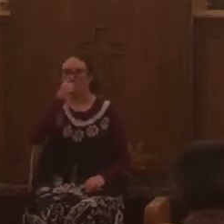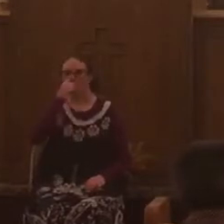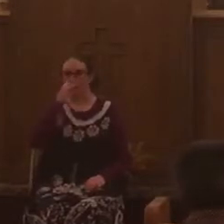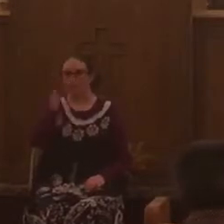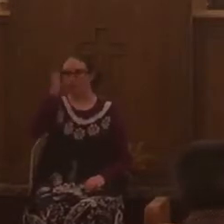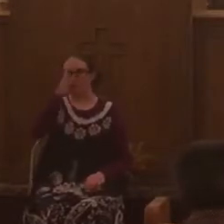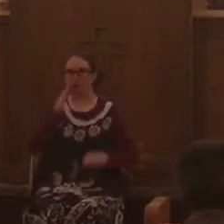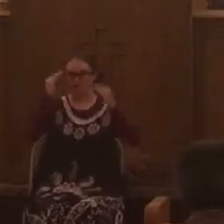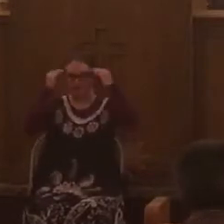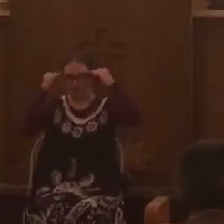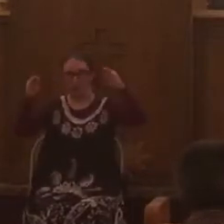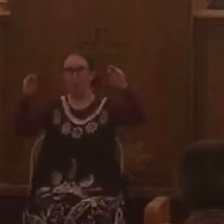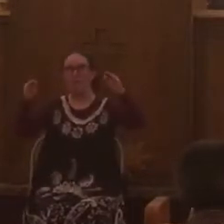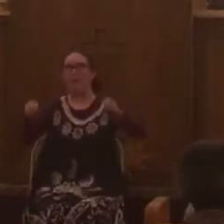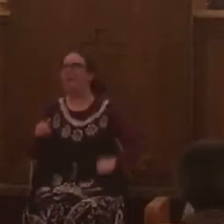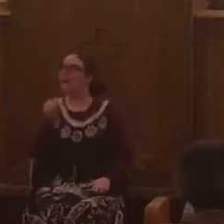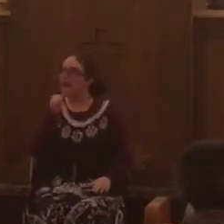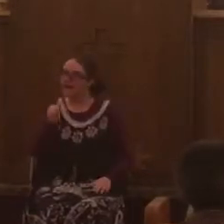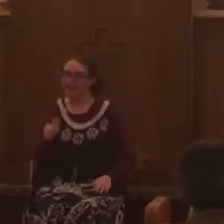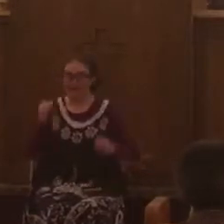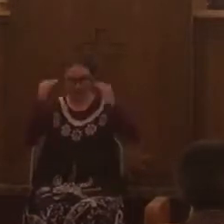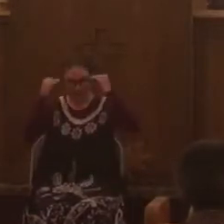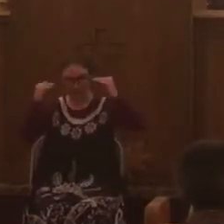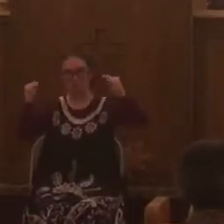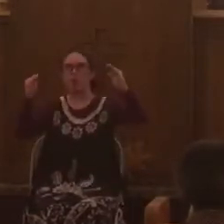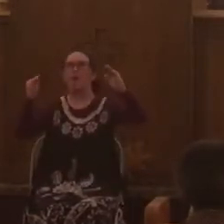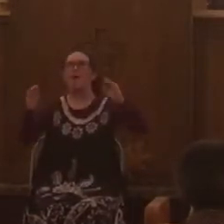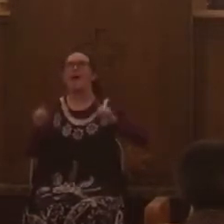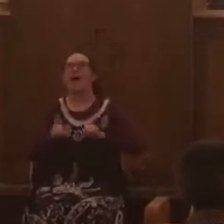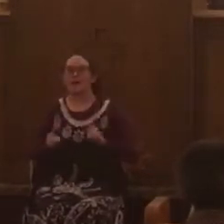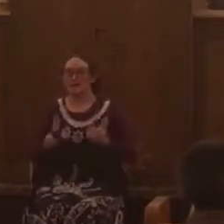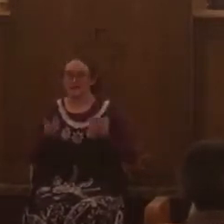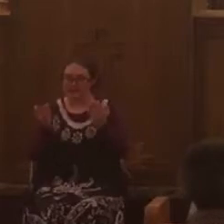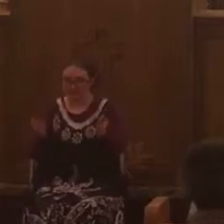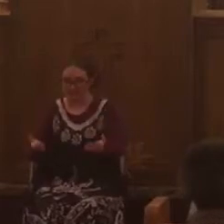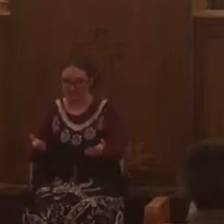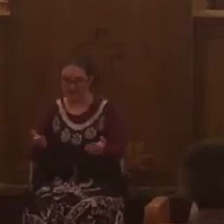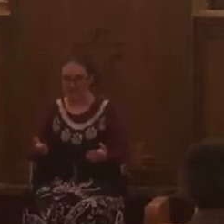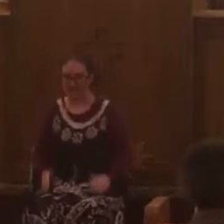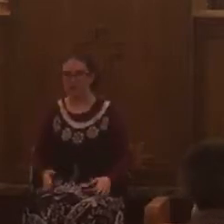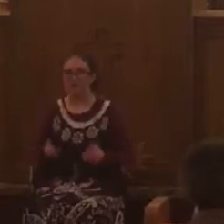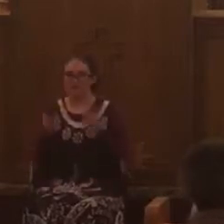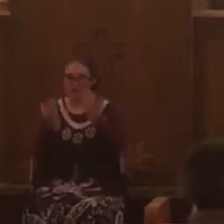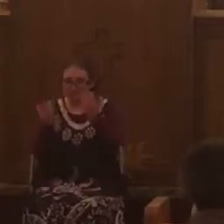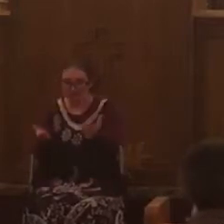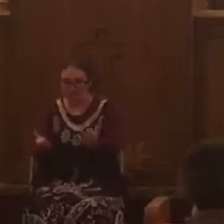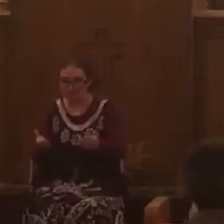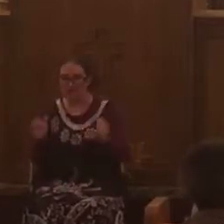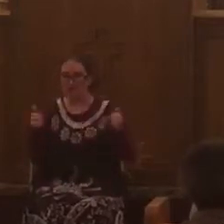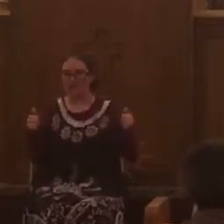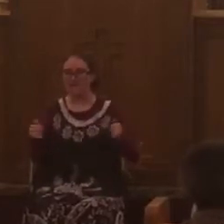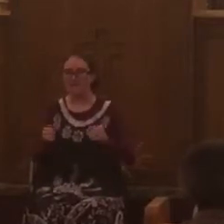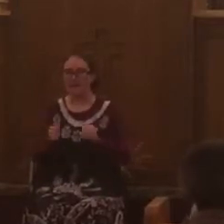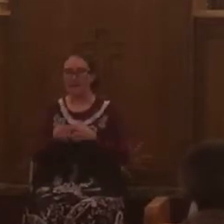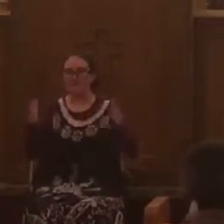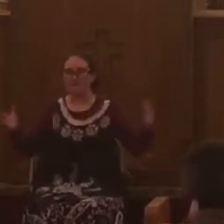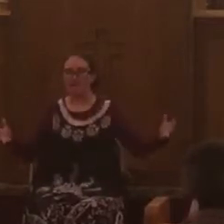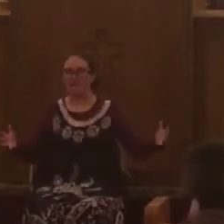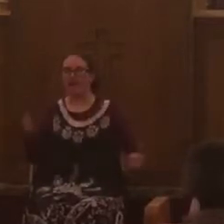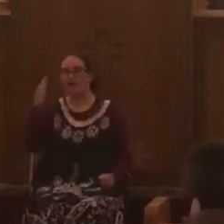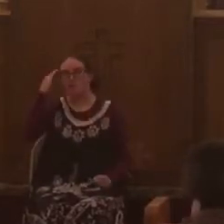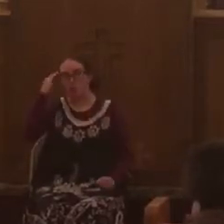something because that spirit had got a hold of them and done them in. So you can't do this on your own. I can't do this